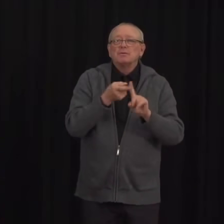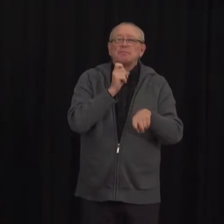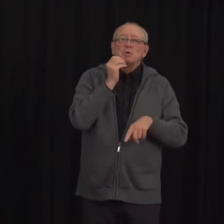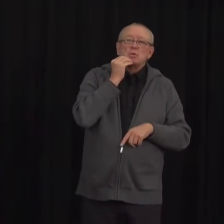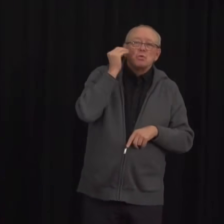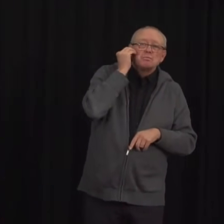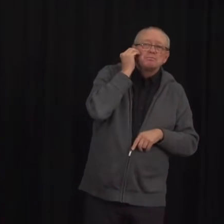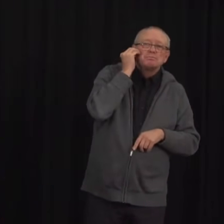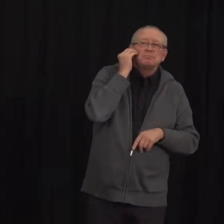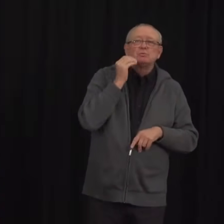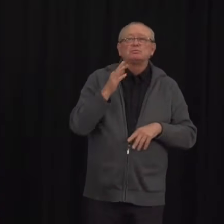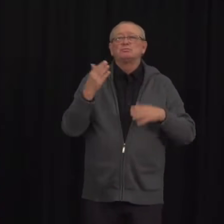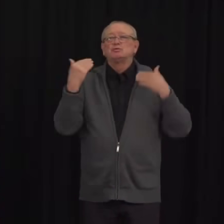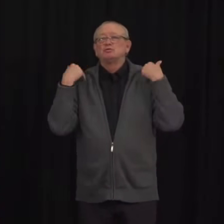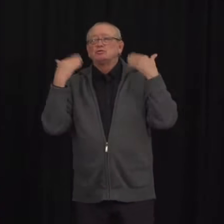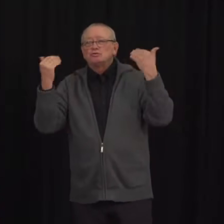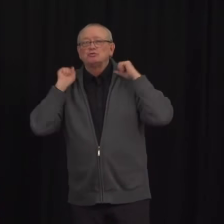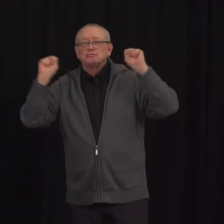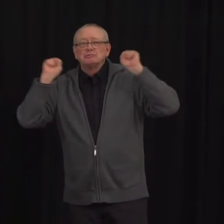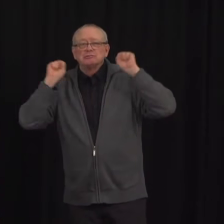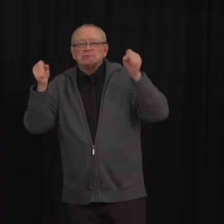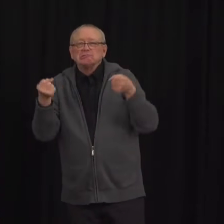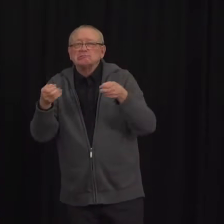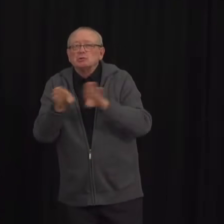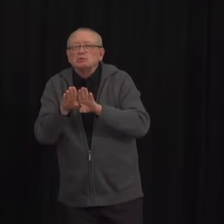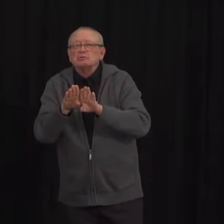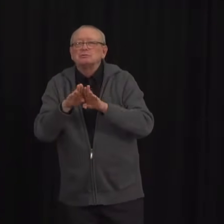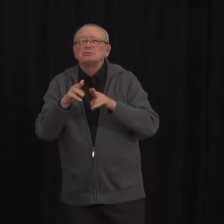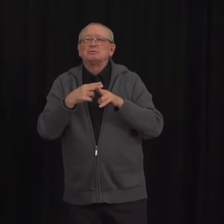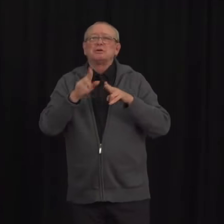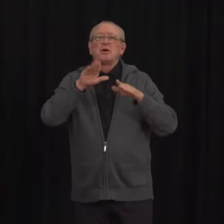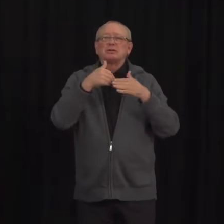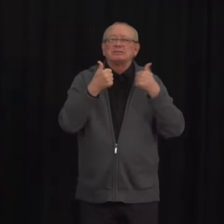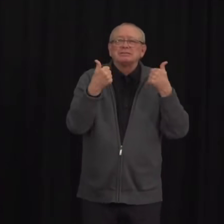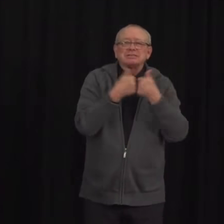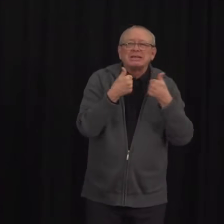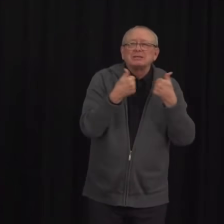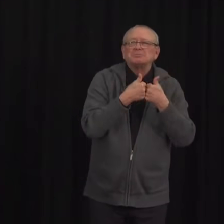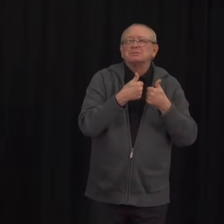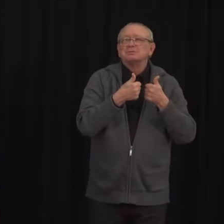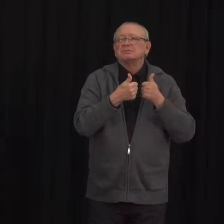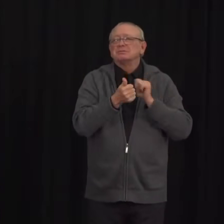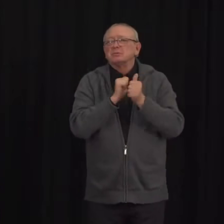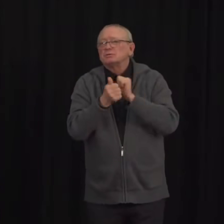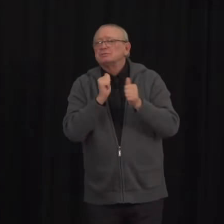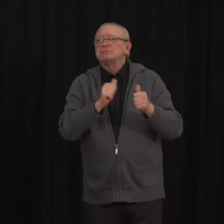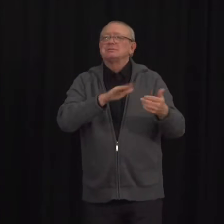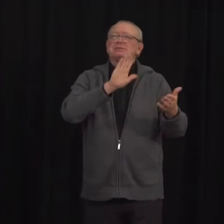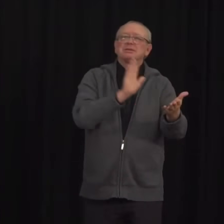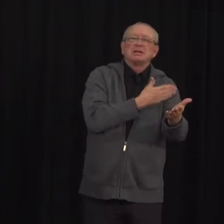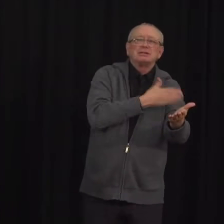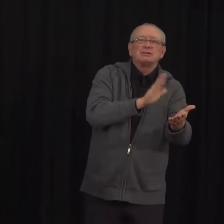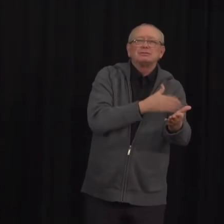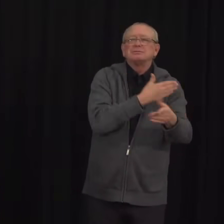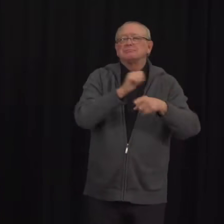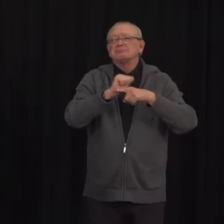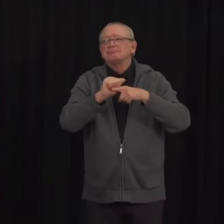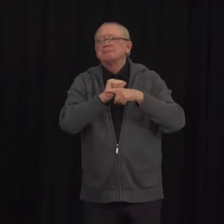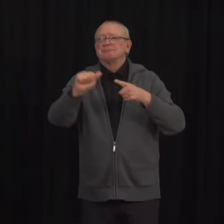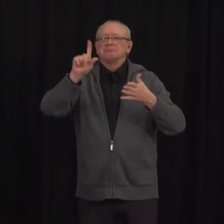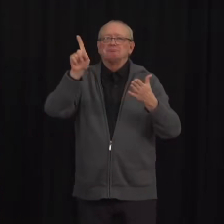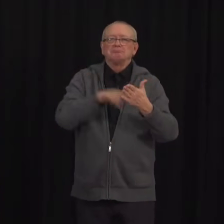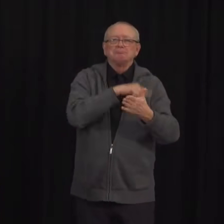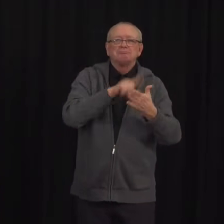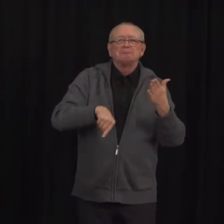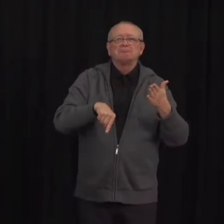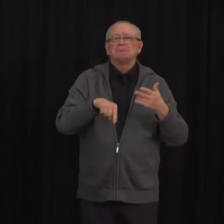closed your fitness studio, or your hockey game, yoga class, or choir practice was cancelled, or you participated in a wedding, funeral,